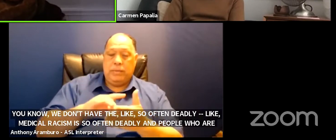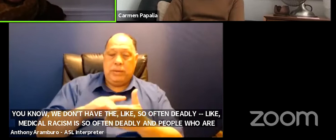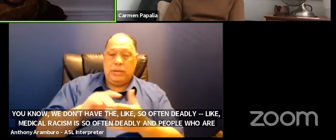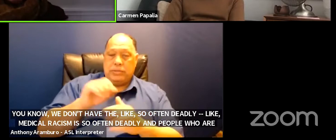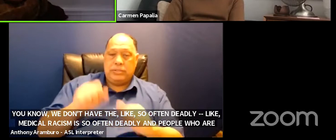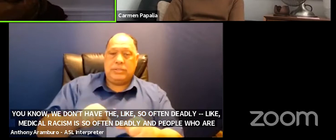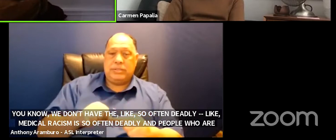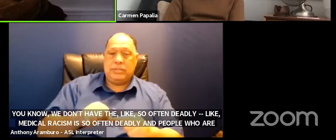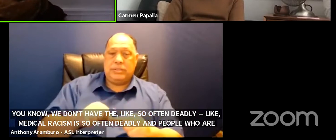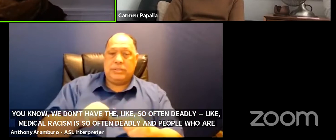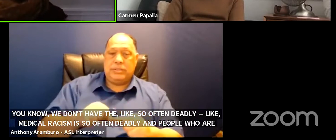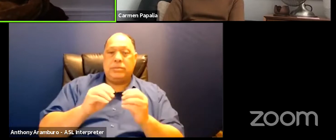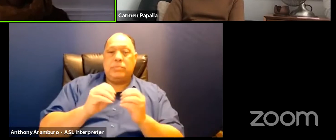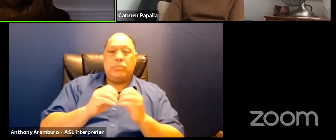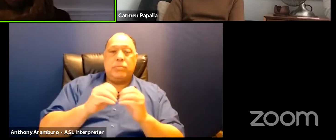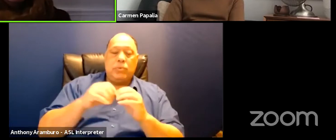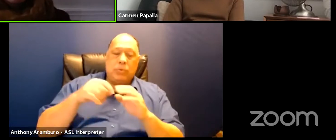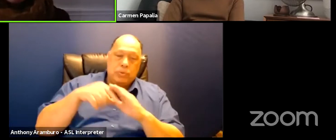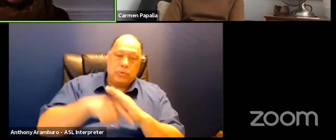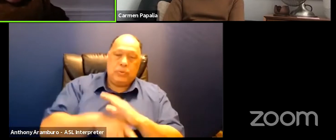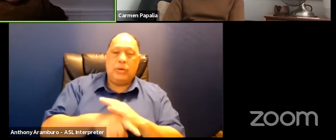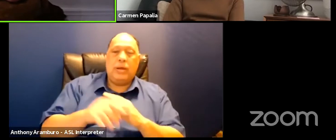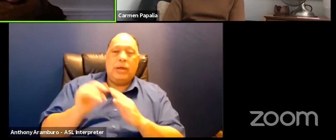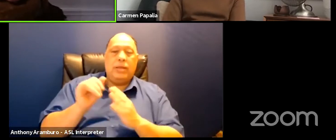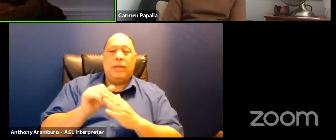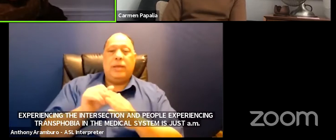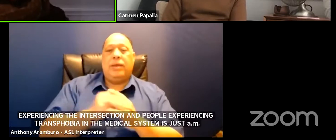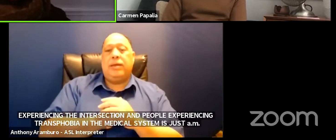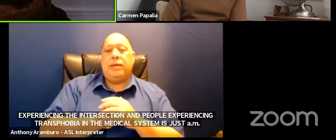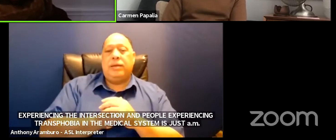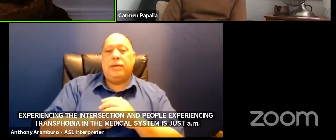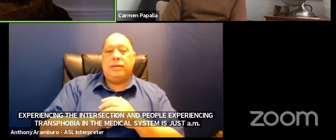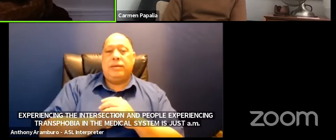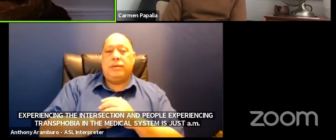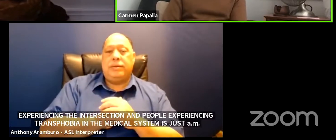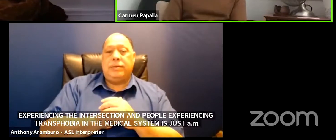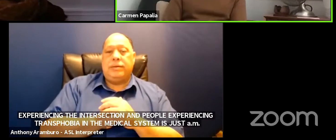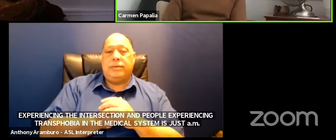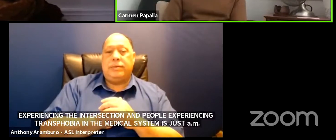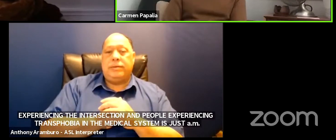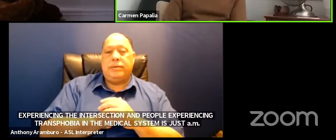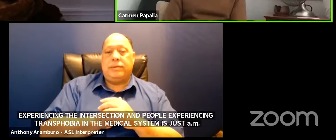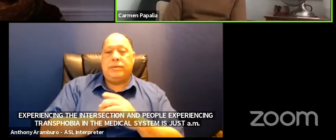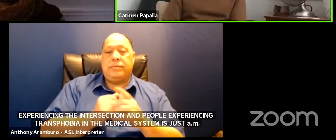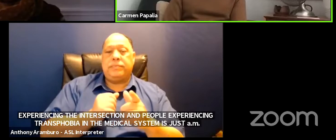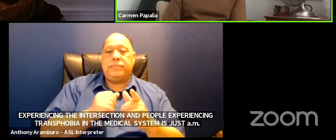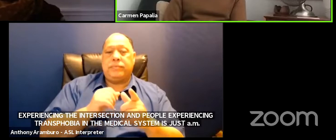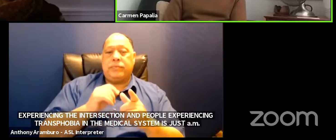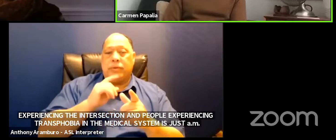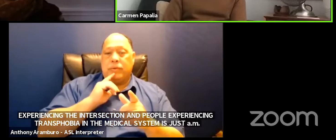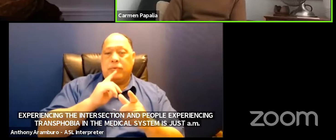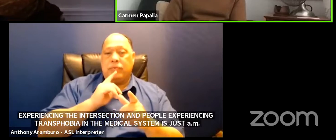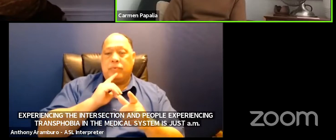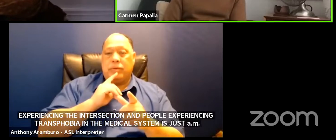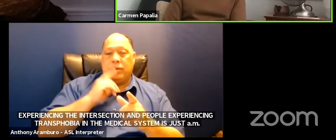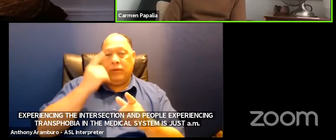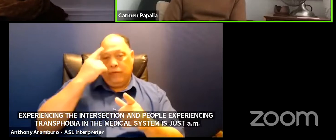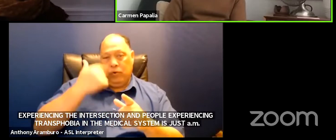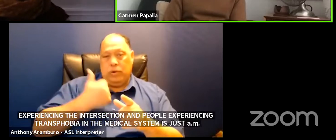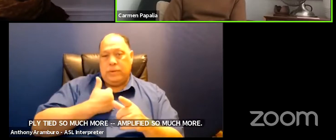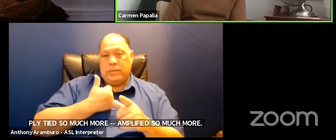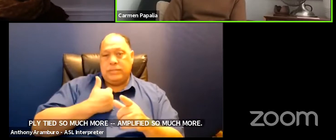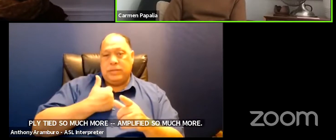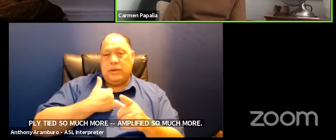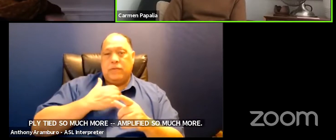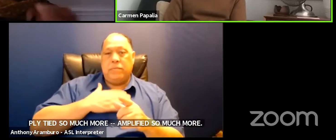amplified so much more. But yeah. It really, yeah. And for myself, like my